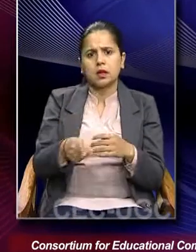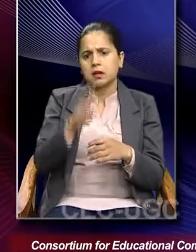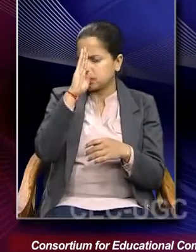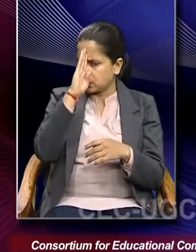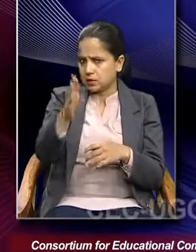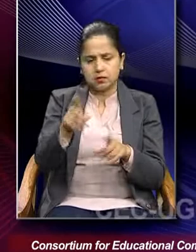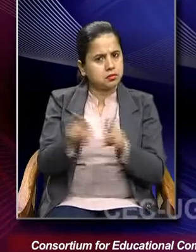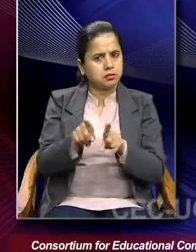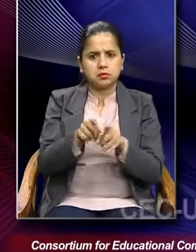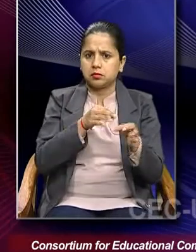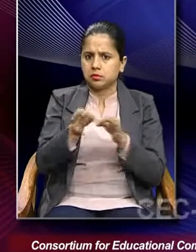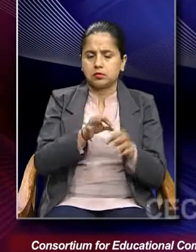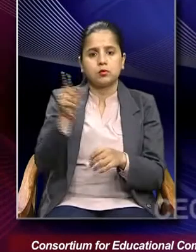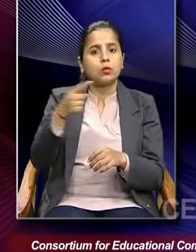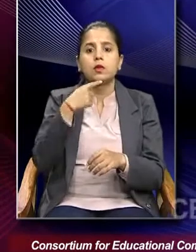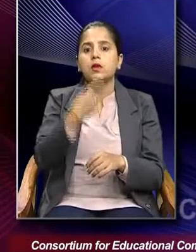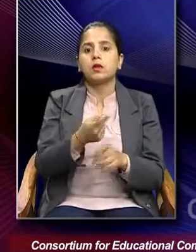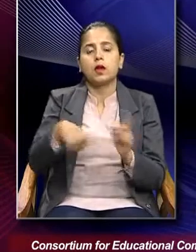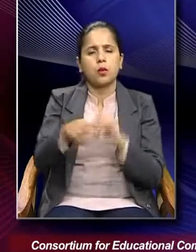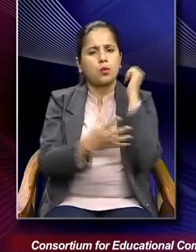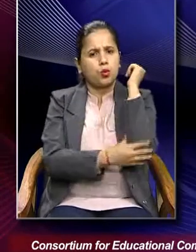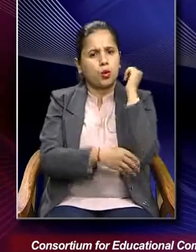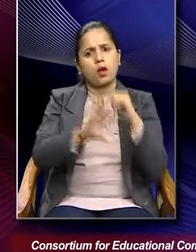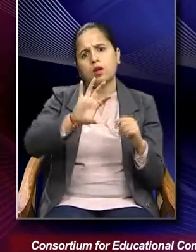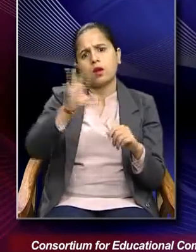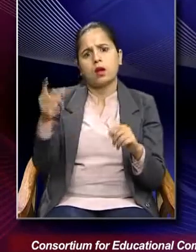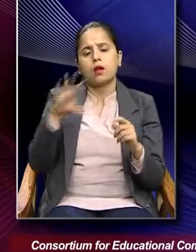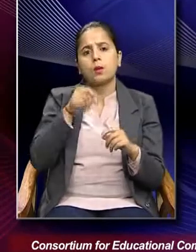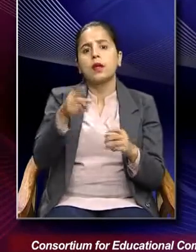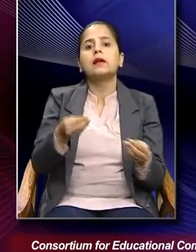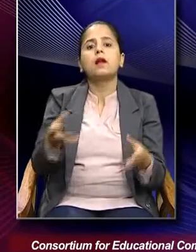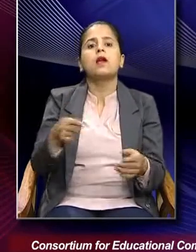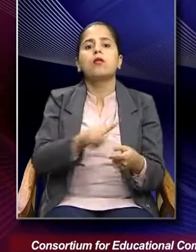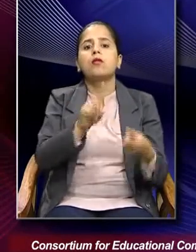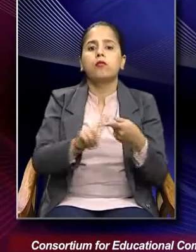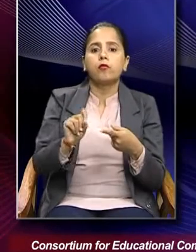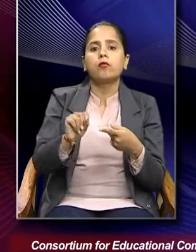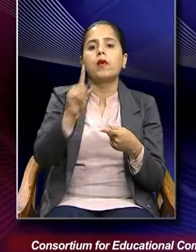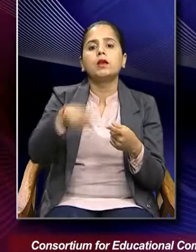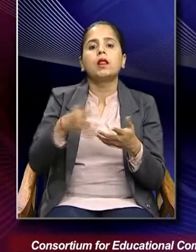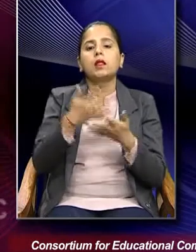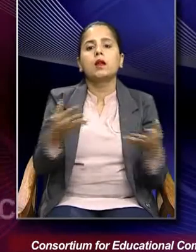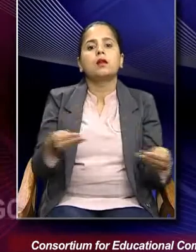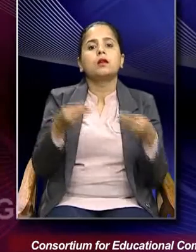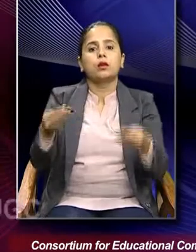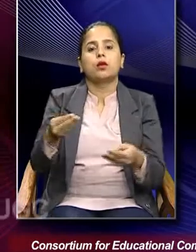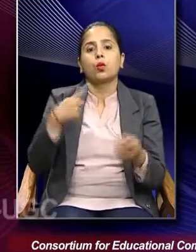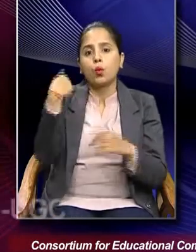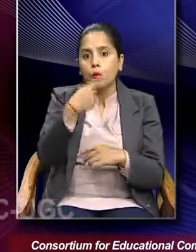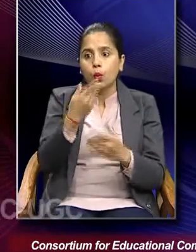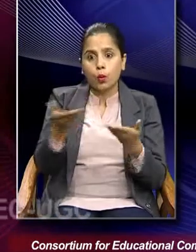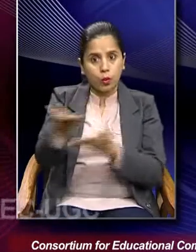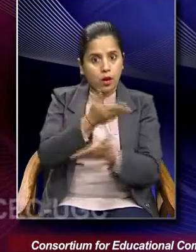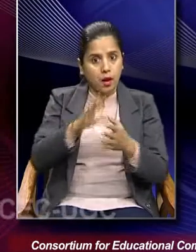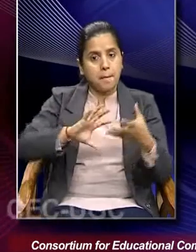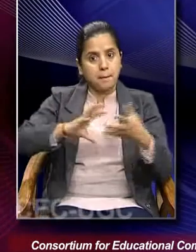straightforward. He said that poorer countries exported primary commodities to the rich countries, who then manufactured